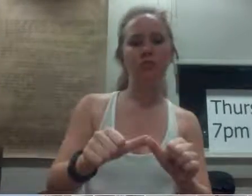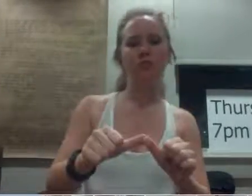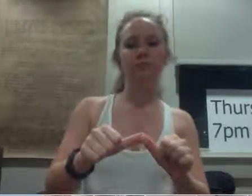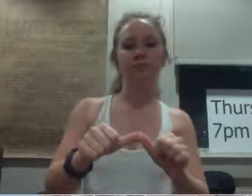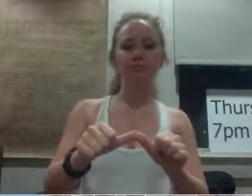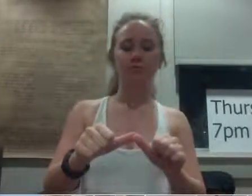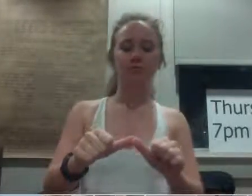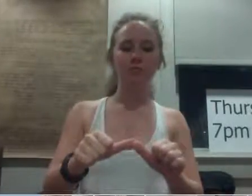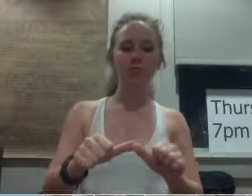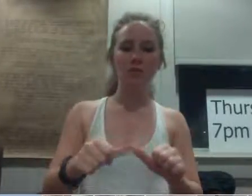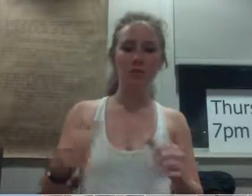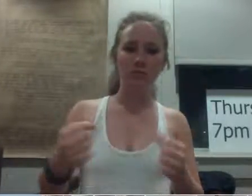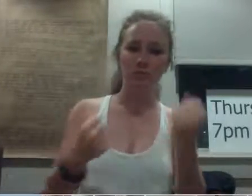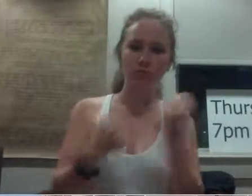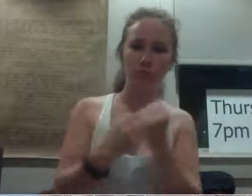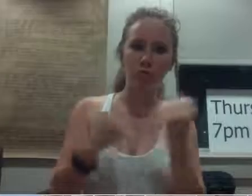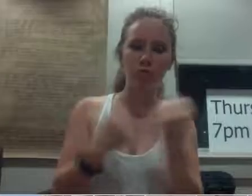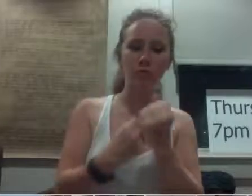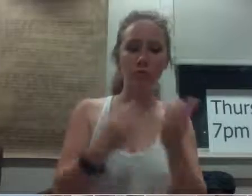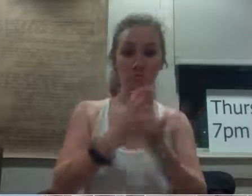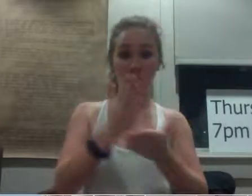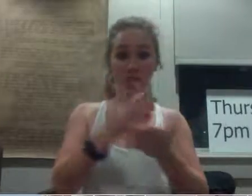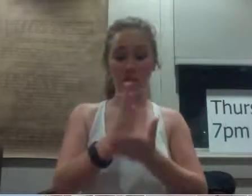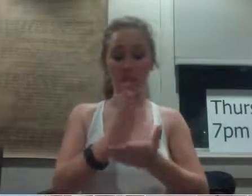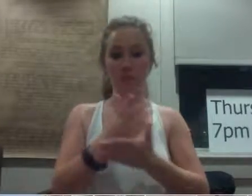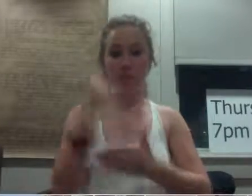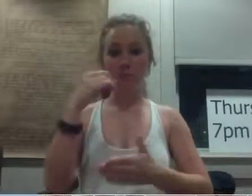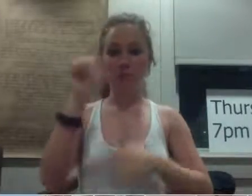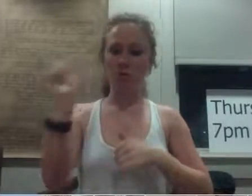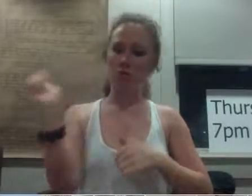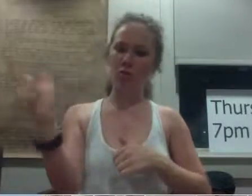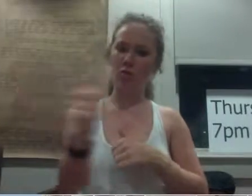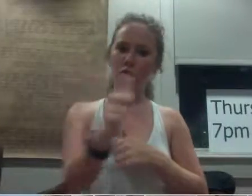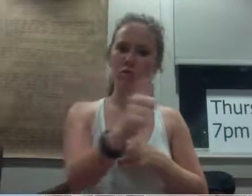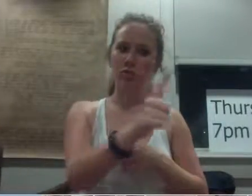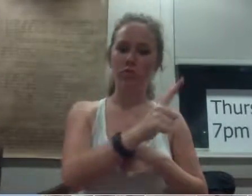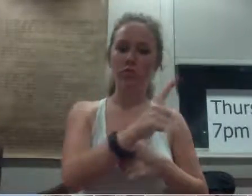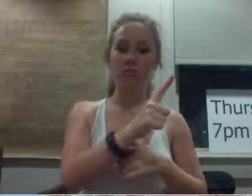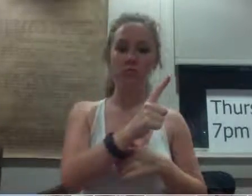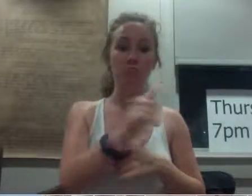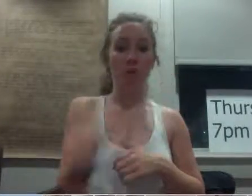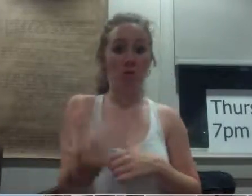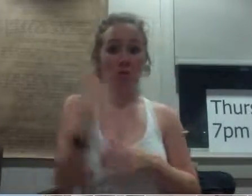But the protesters continued to support rights for all.